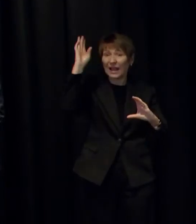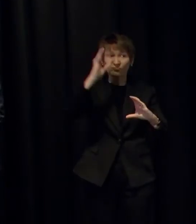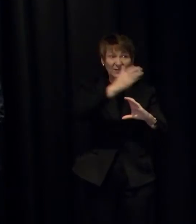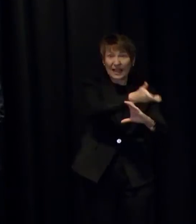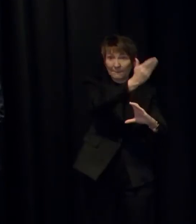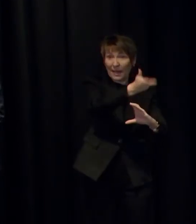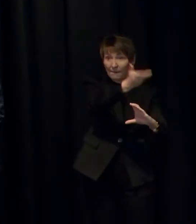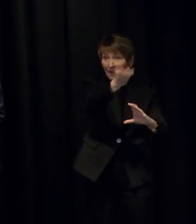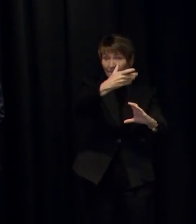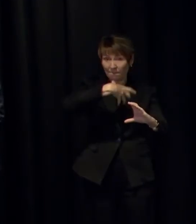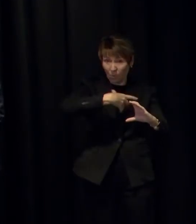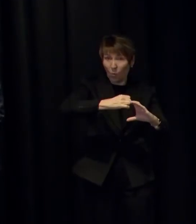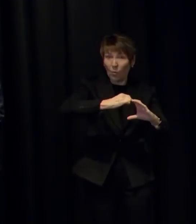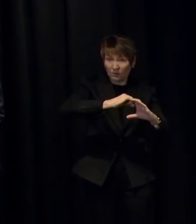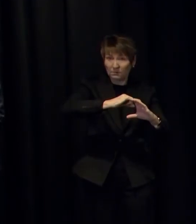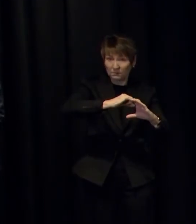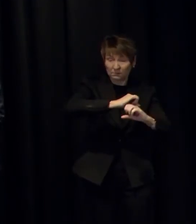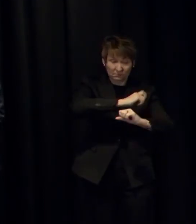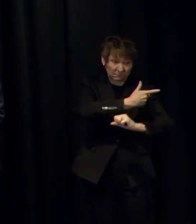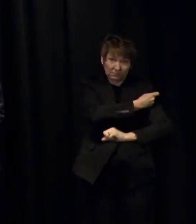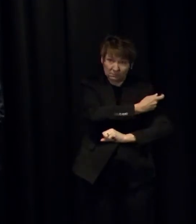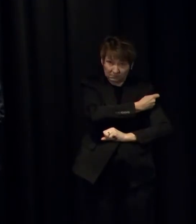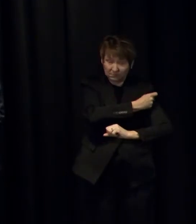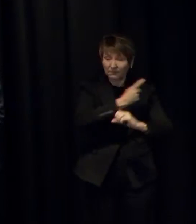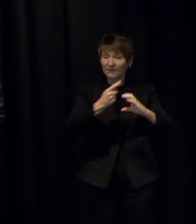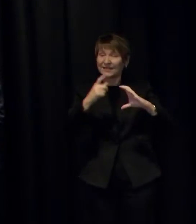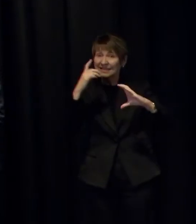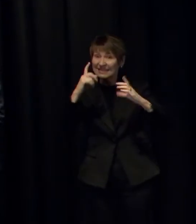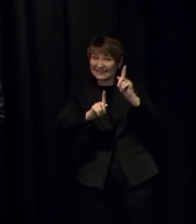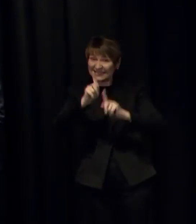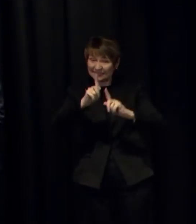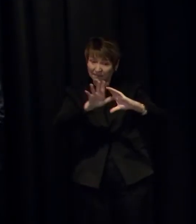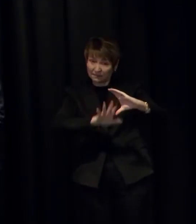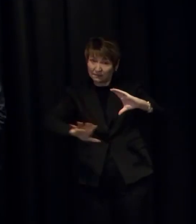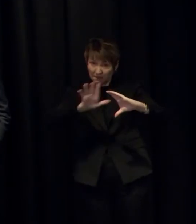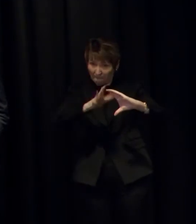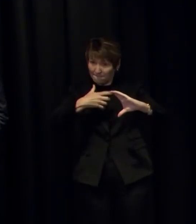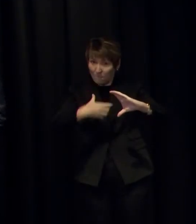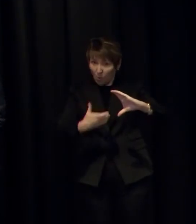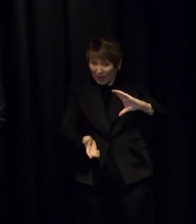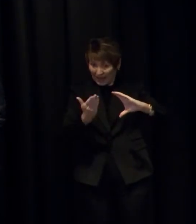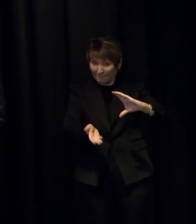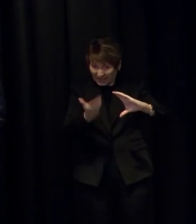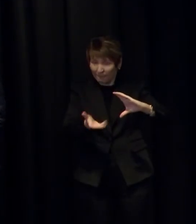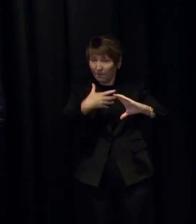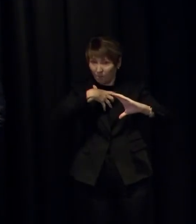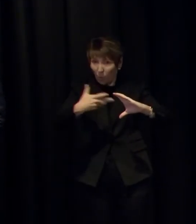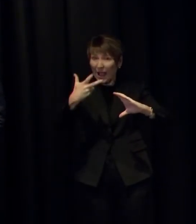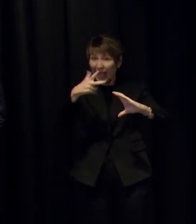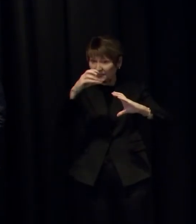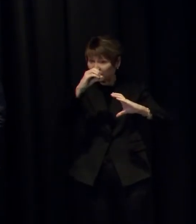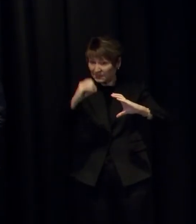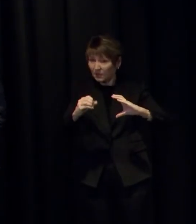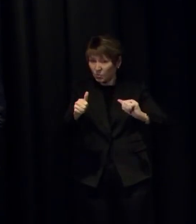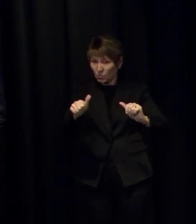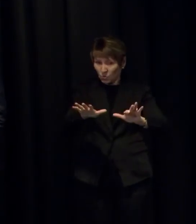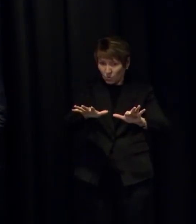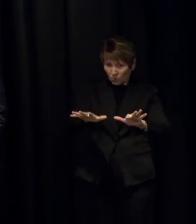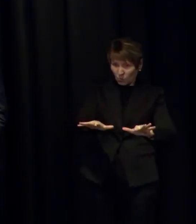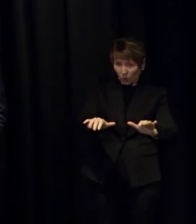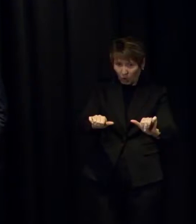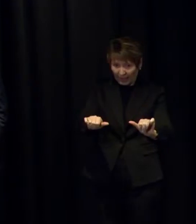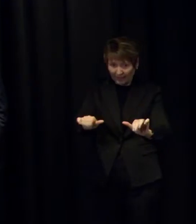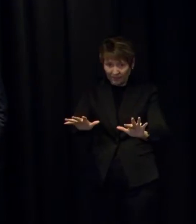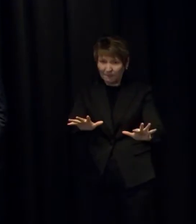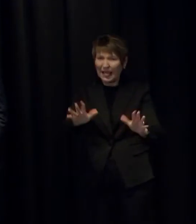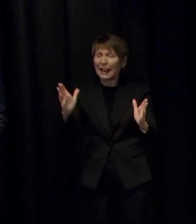spreading the virus until we have got to that 80% mark. So it's only going to be